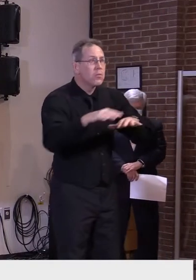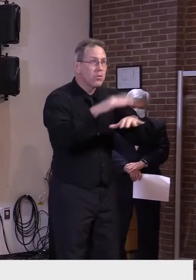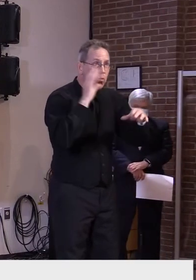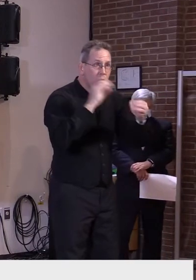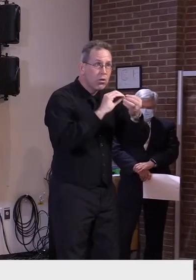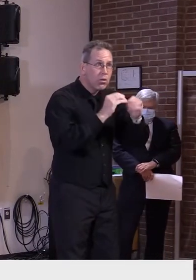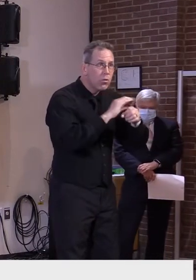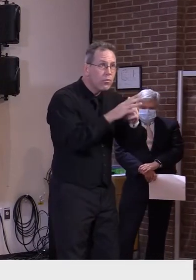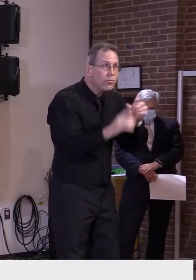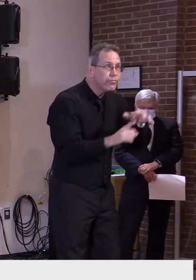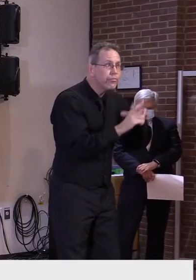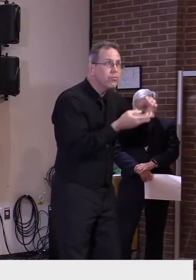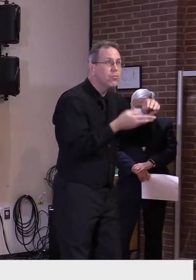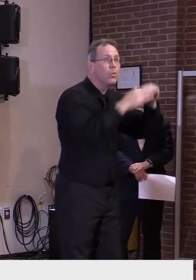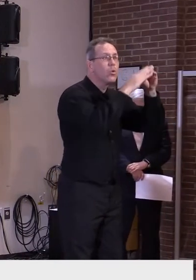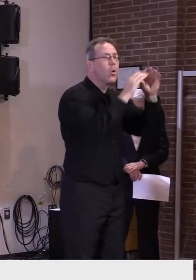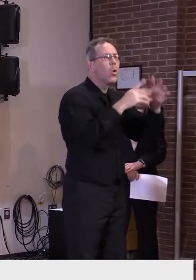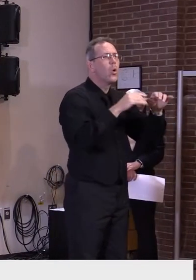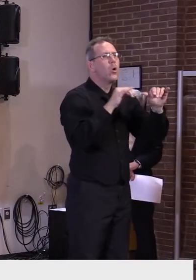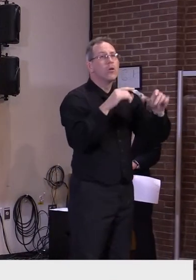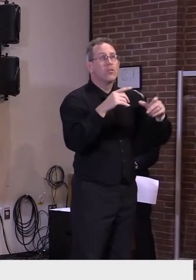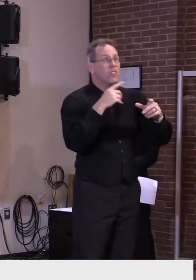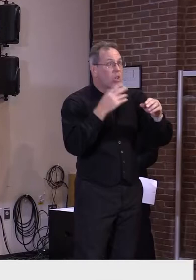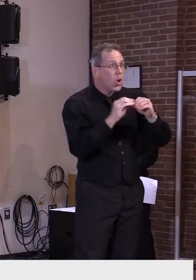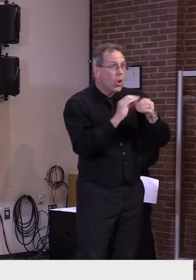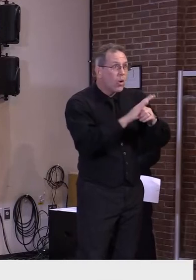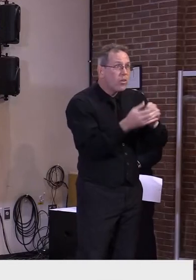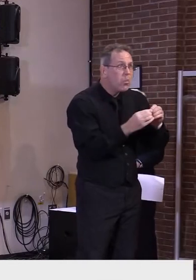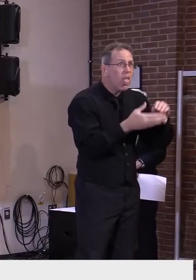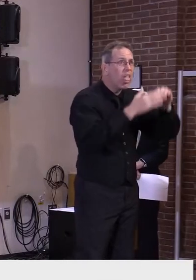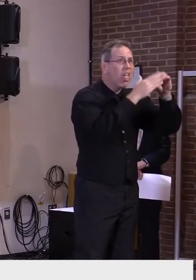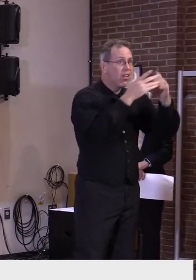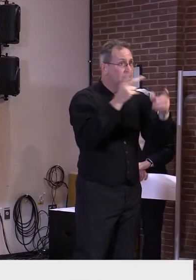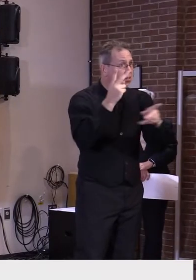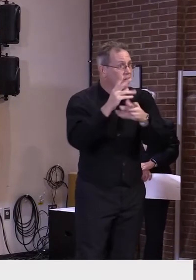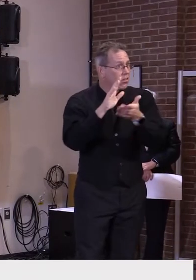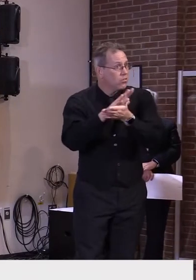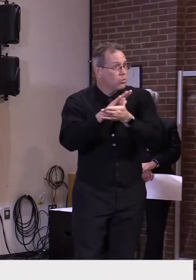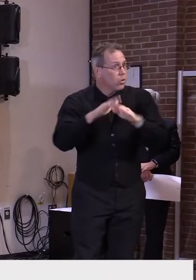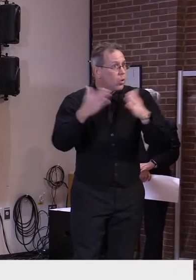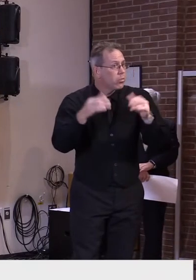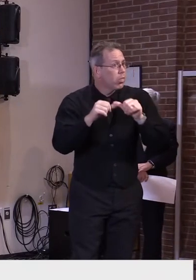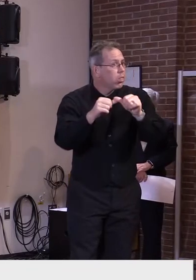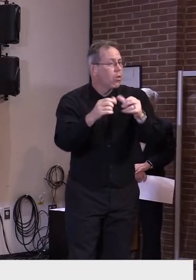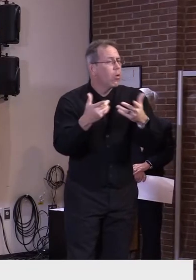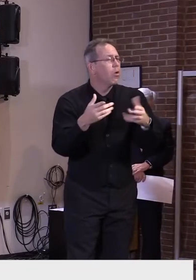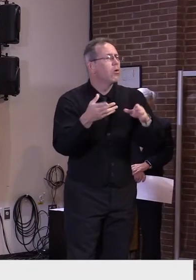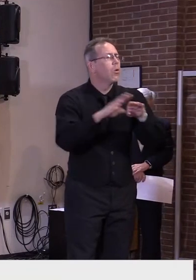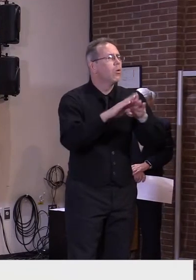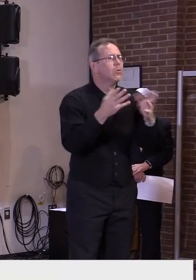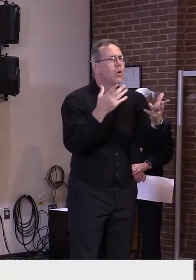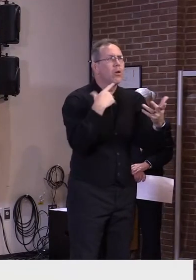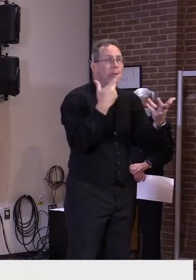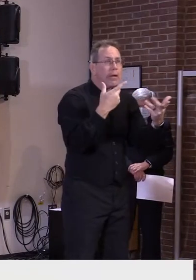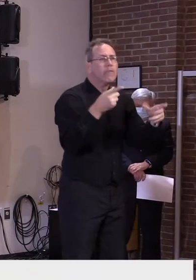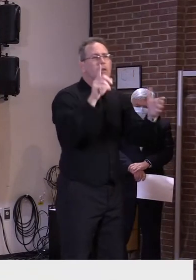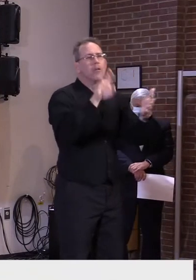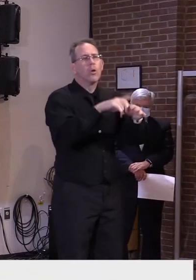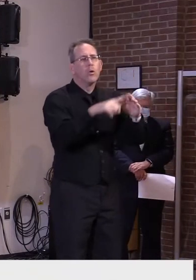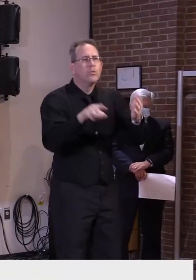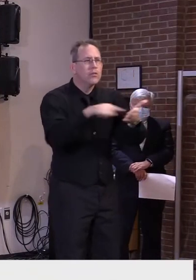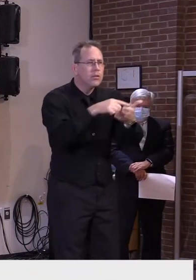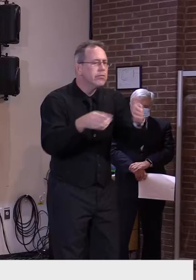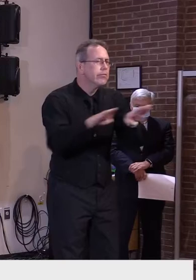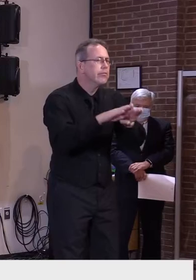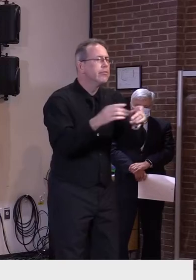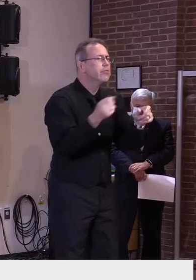low rates will see more quarantines and the cancellation of school activities. They will also see greater fatigue among their school staff. From